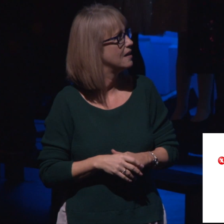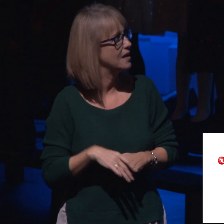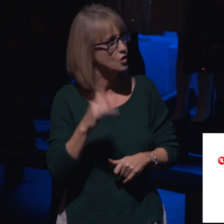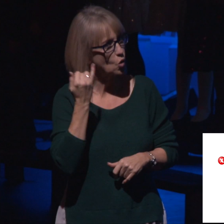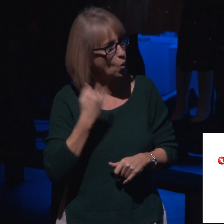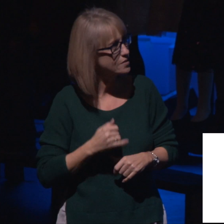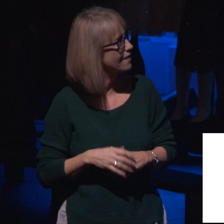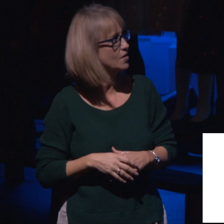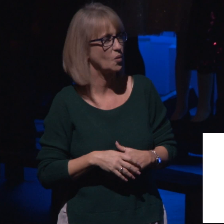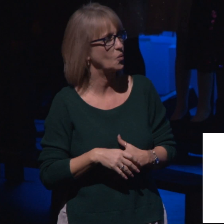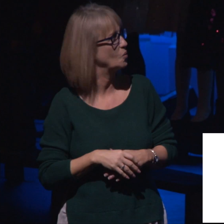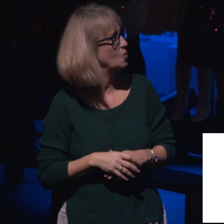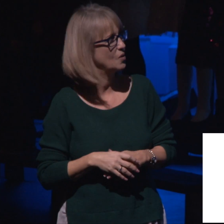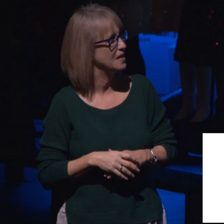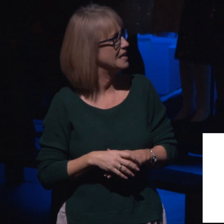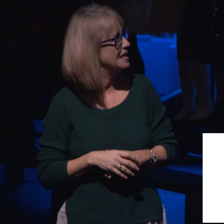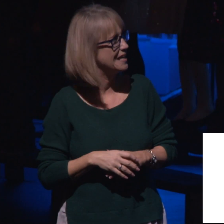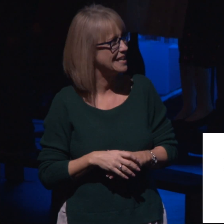Joseph.